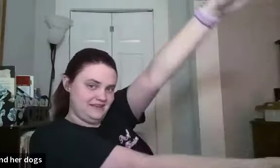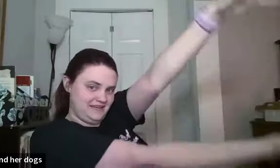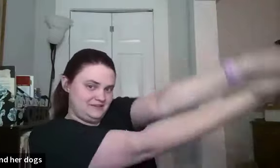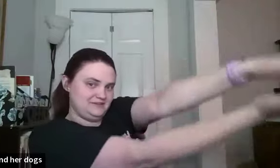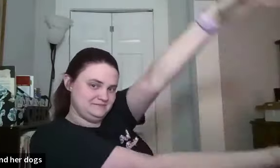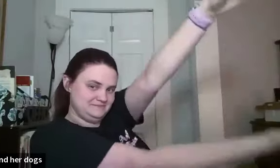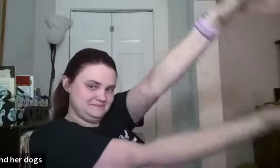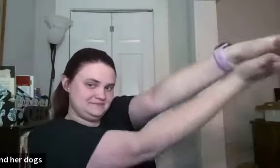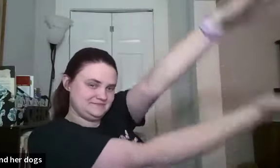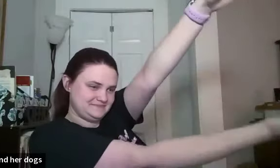alligator.